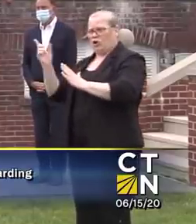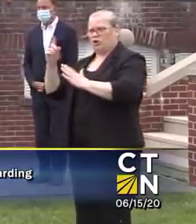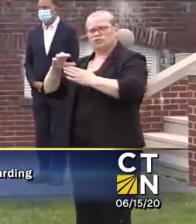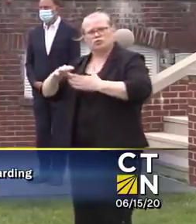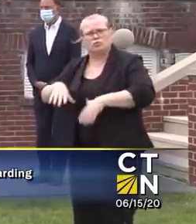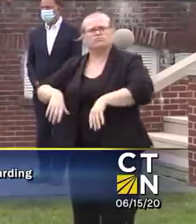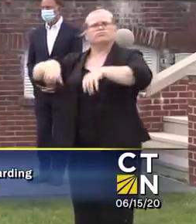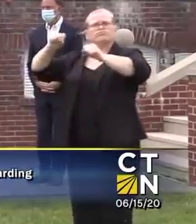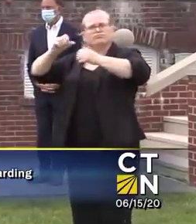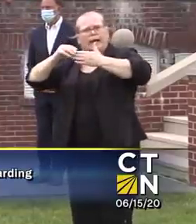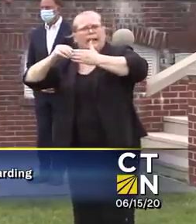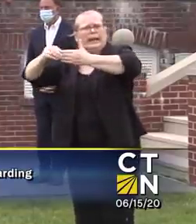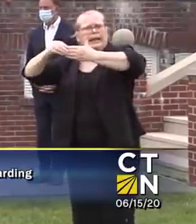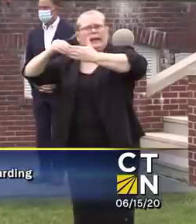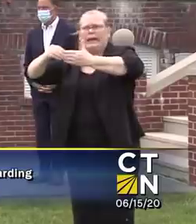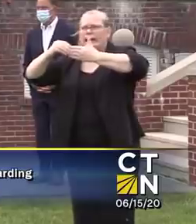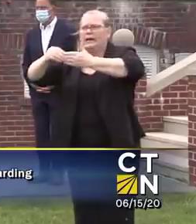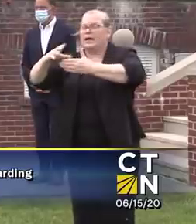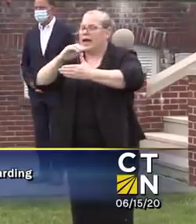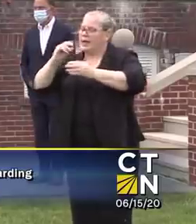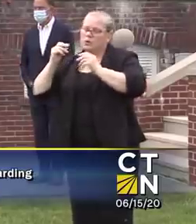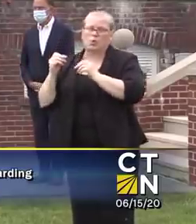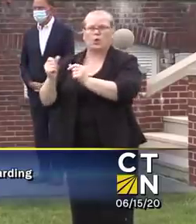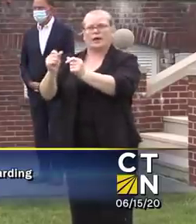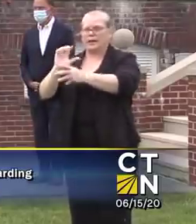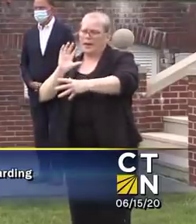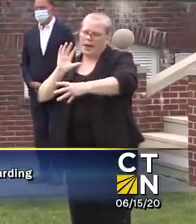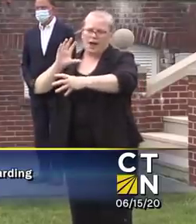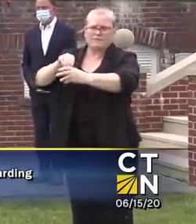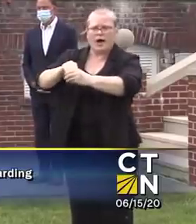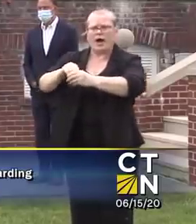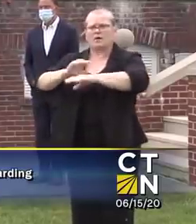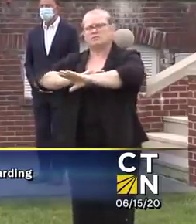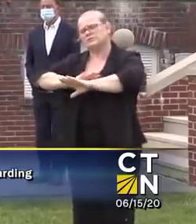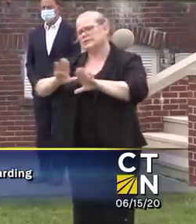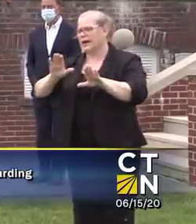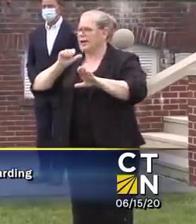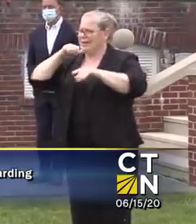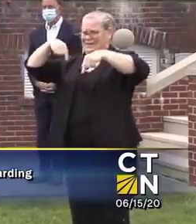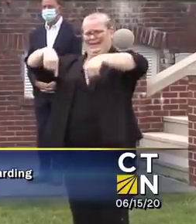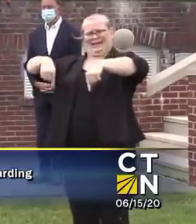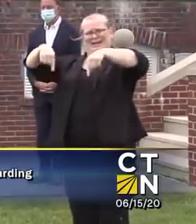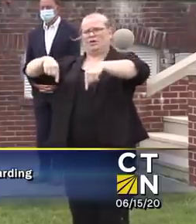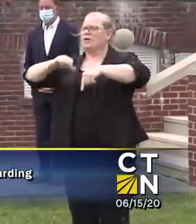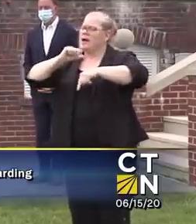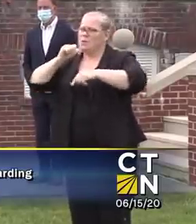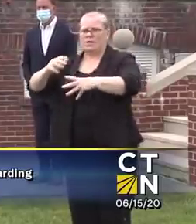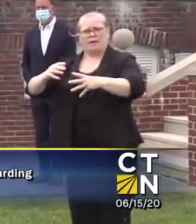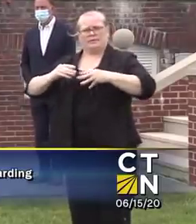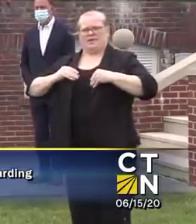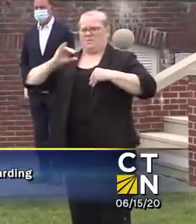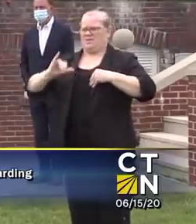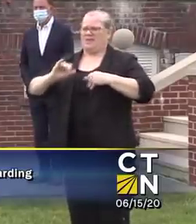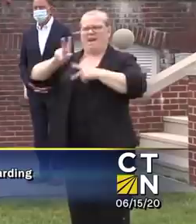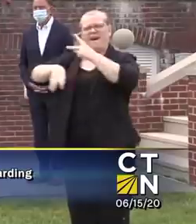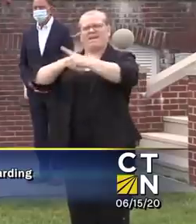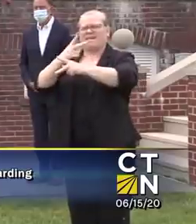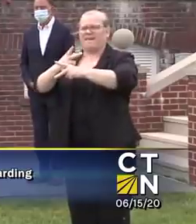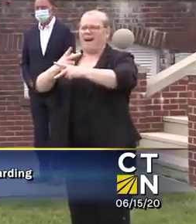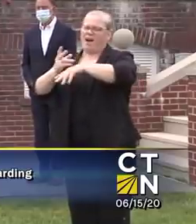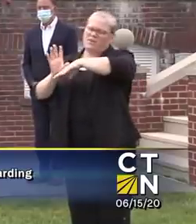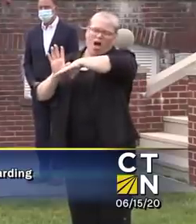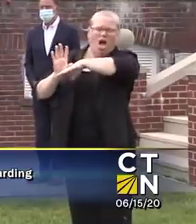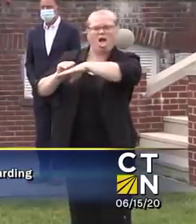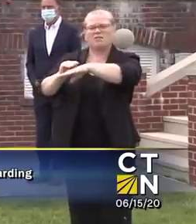and leadership, and to so quickly come up and say, not under my watch will I tolerate this degree of dehumanization,